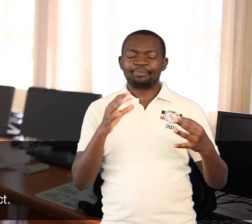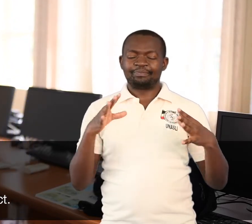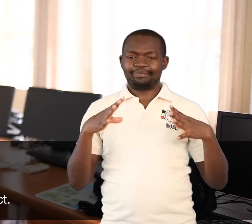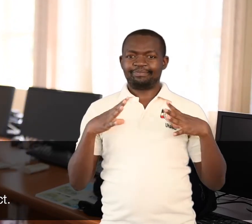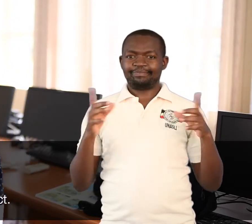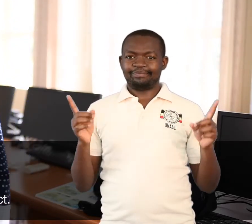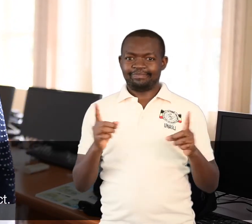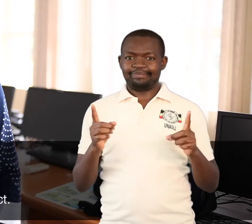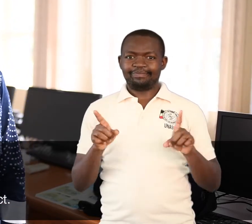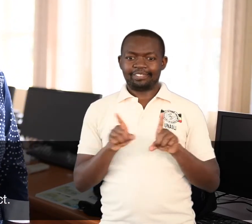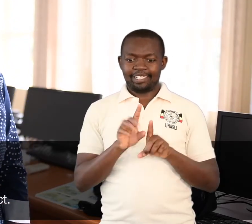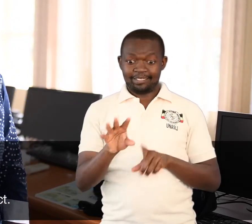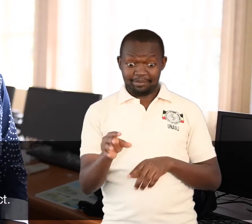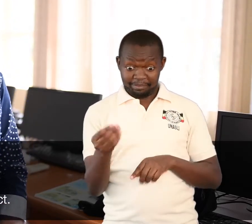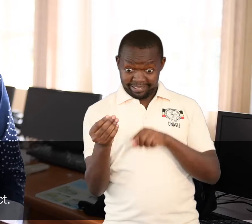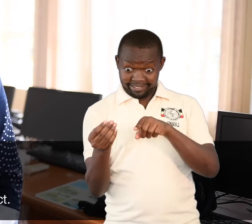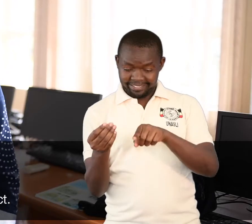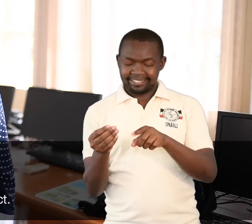object.